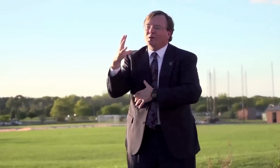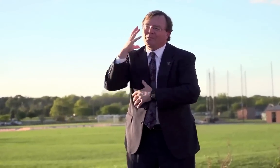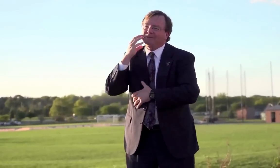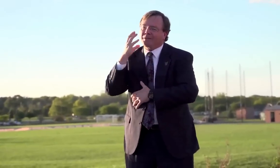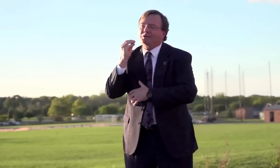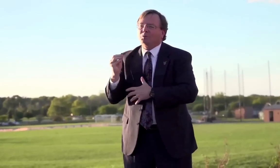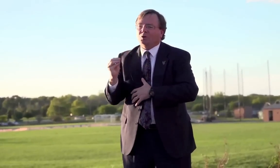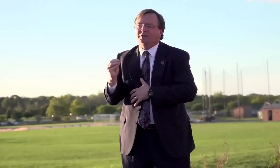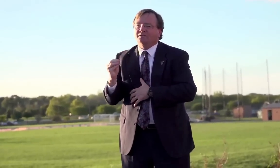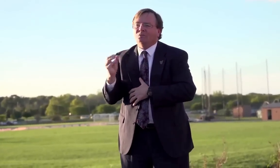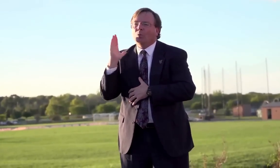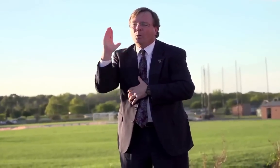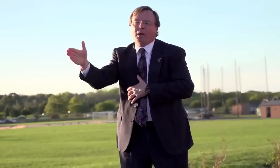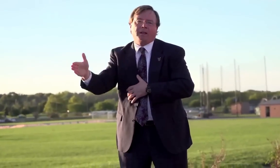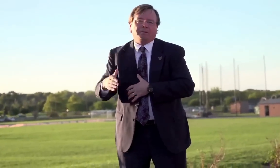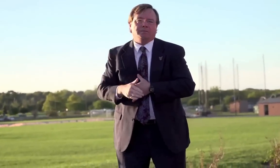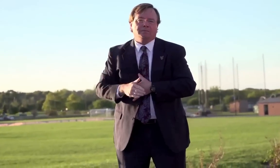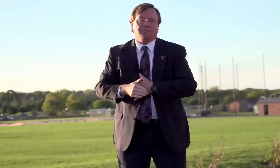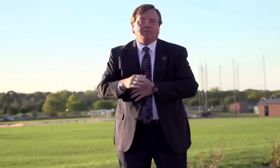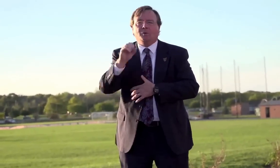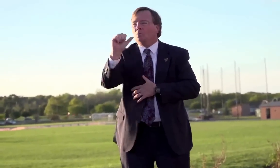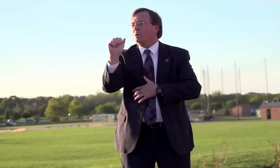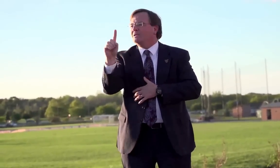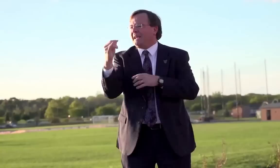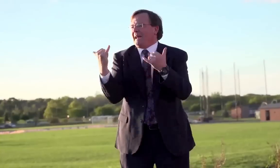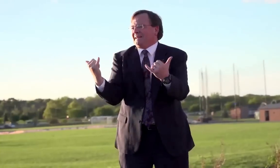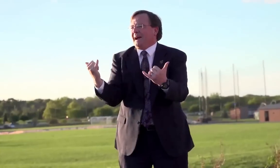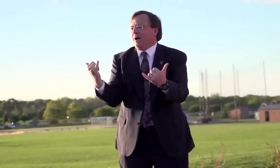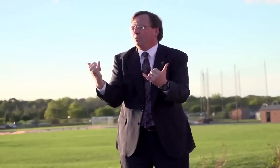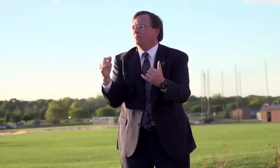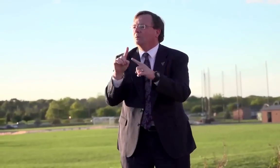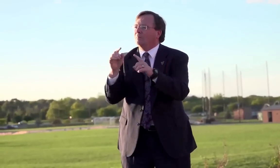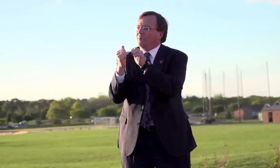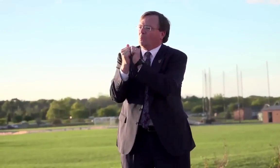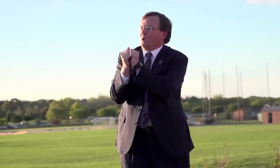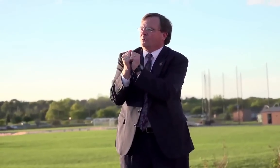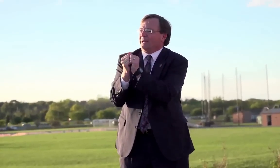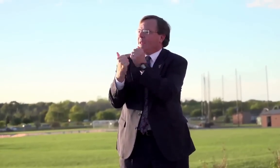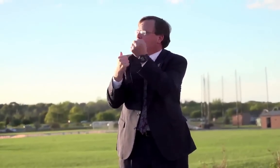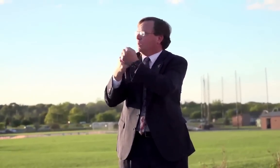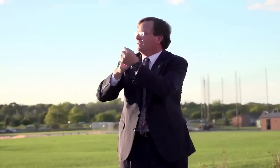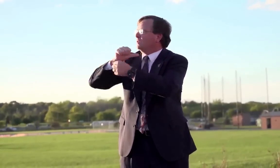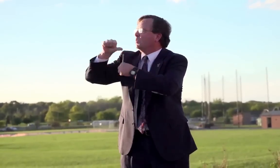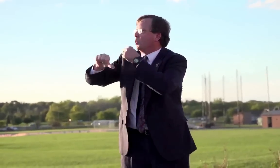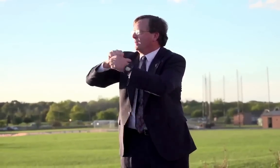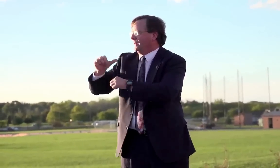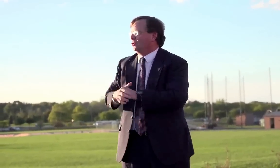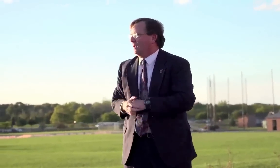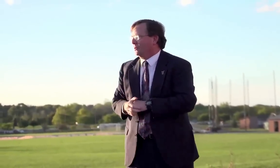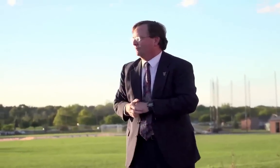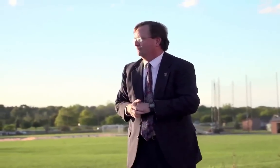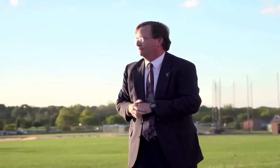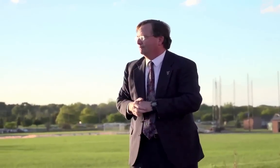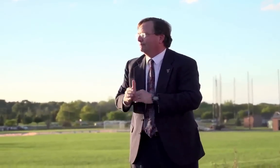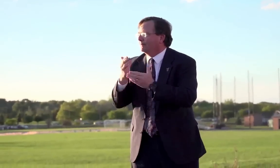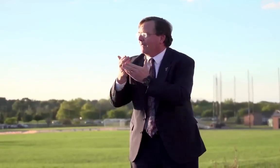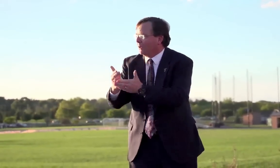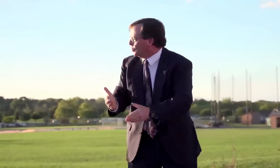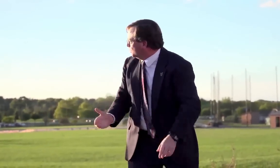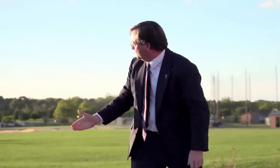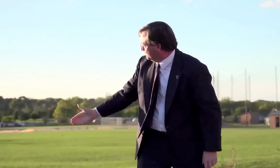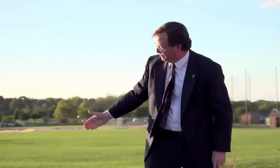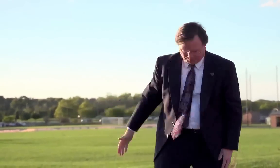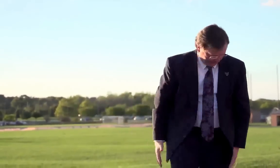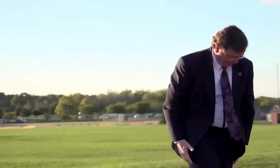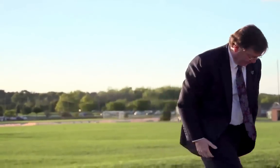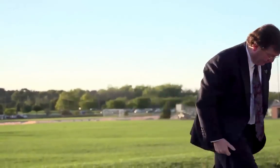this evening, because we will grow from this experience. Right now, it's incredibly sad that we're here together to support us, that we want to